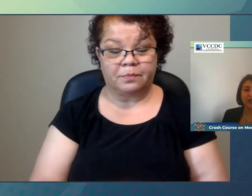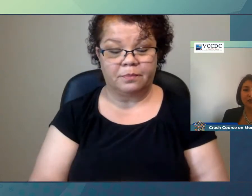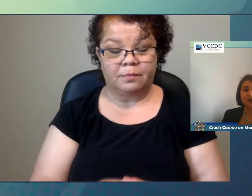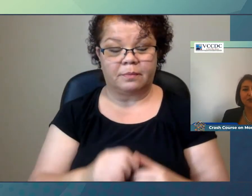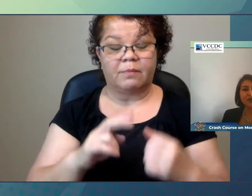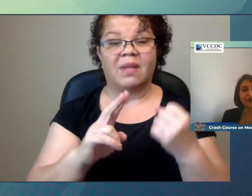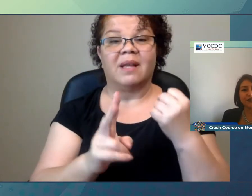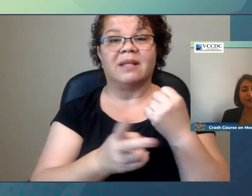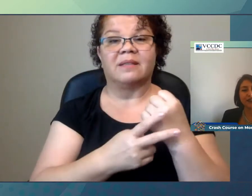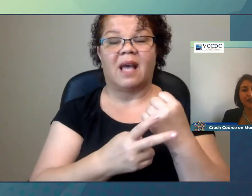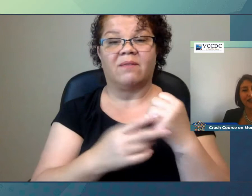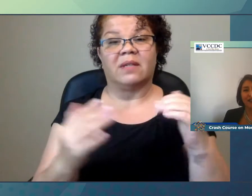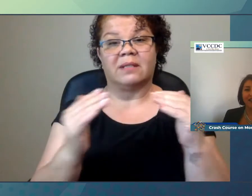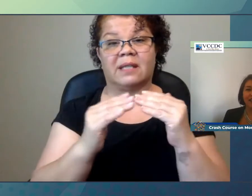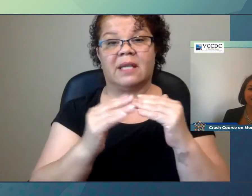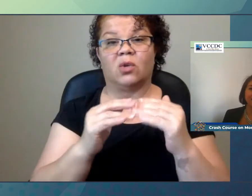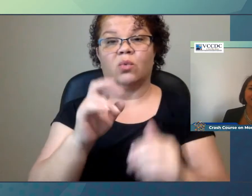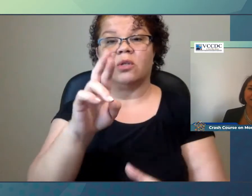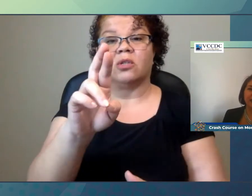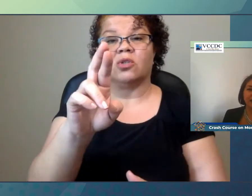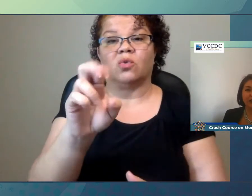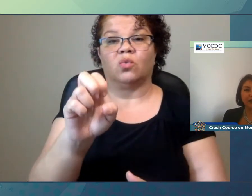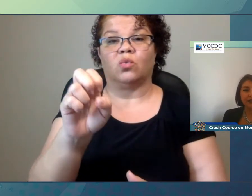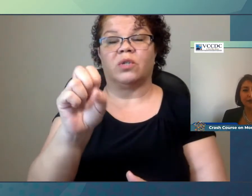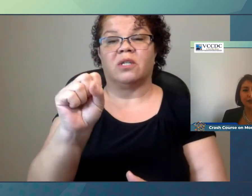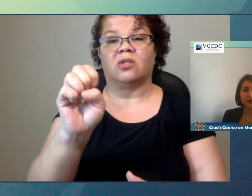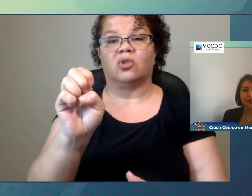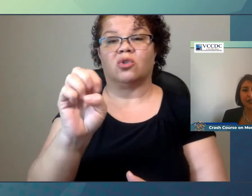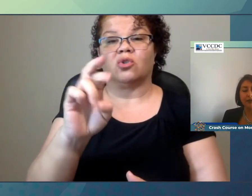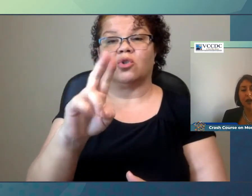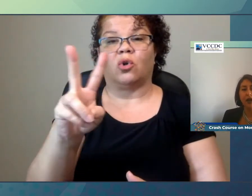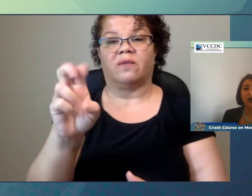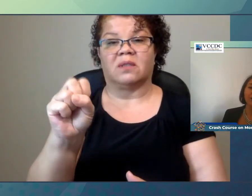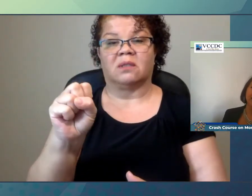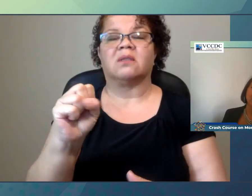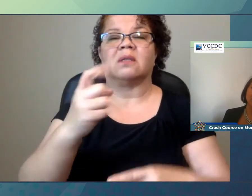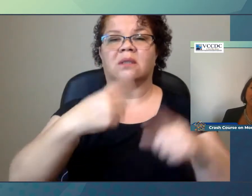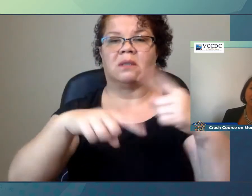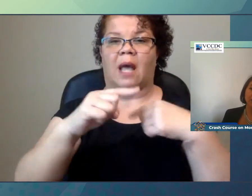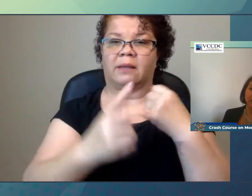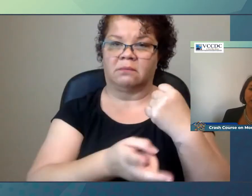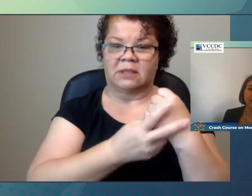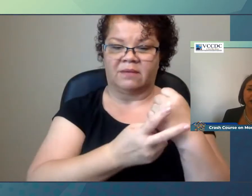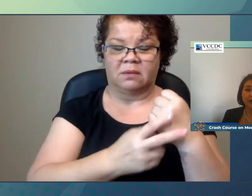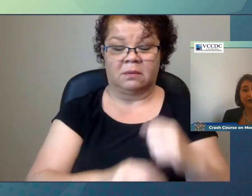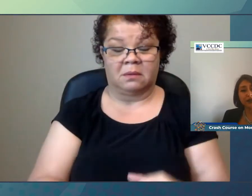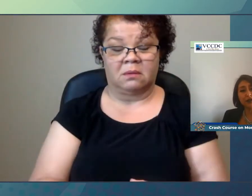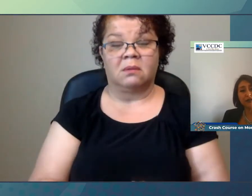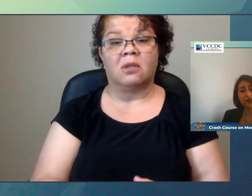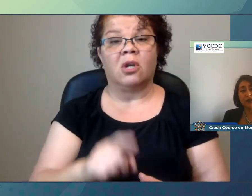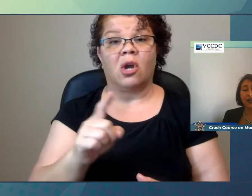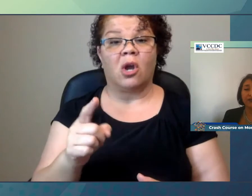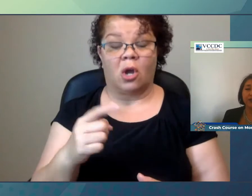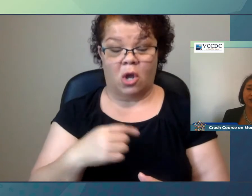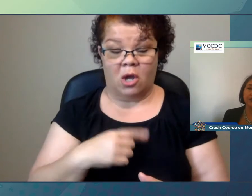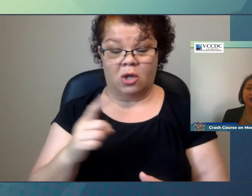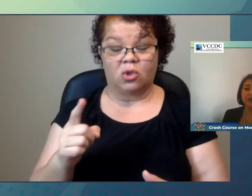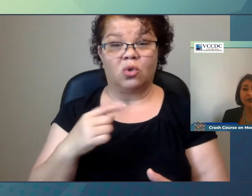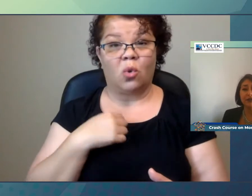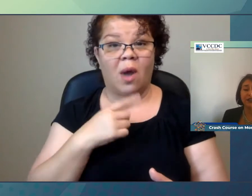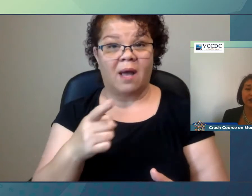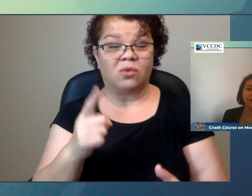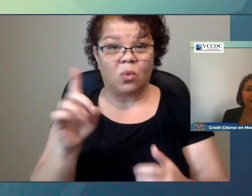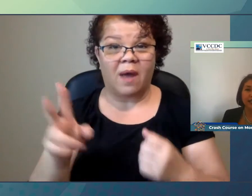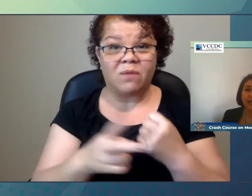Savings equals reserves. That's another lingo that we use all the time. Oh my gosh, does your borrower have reserves? Do they have